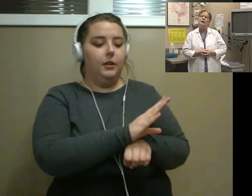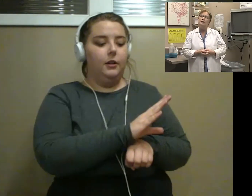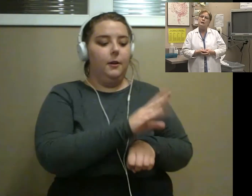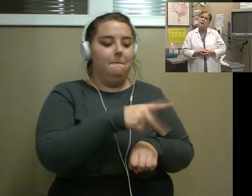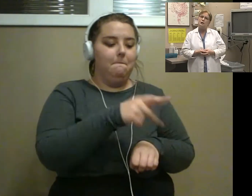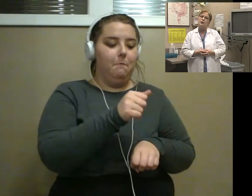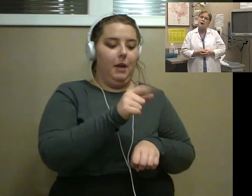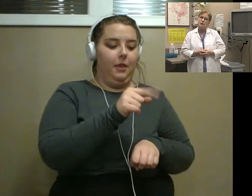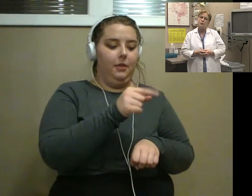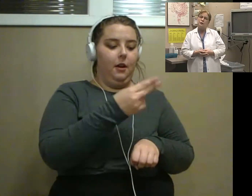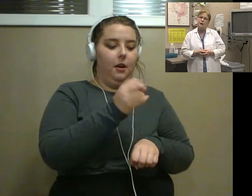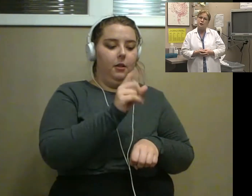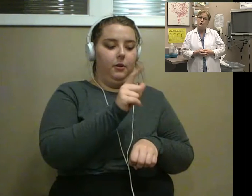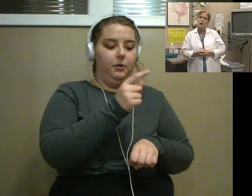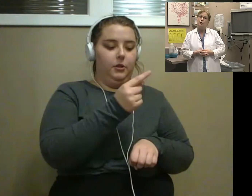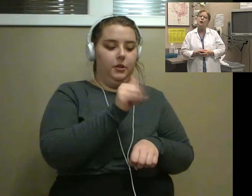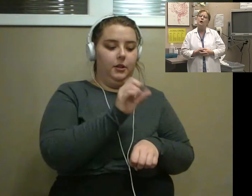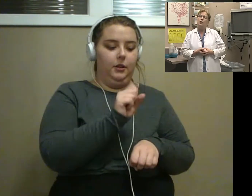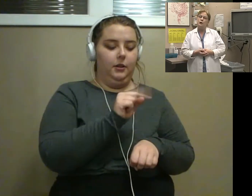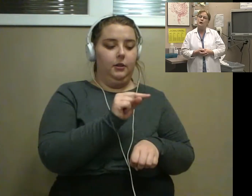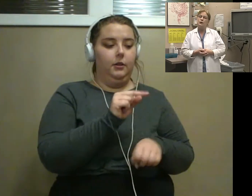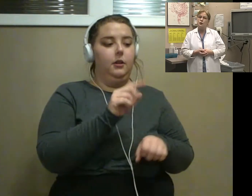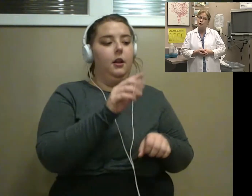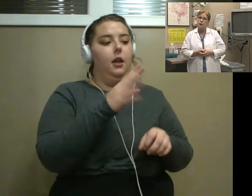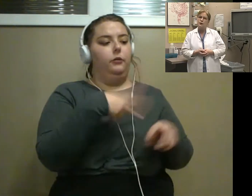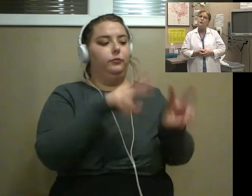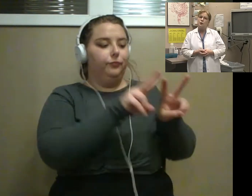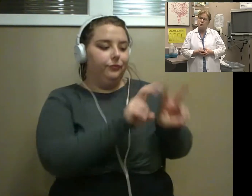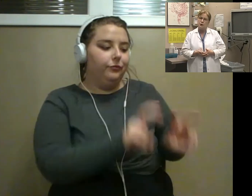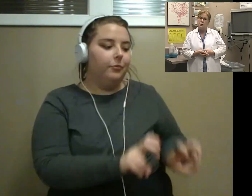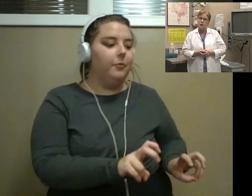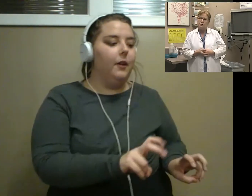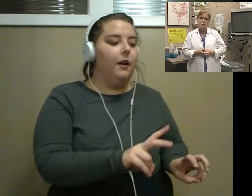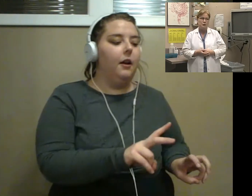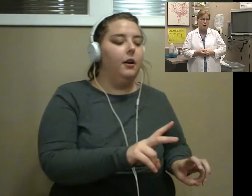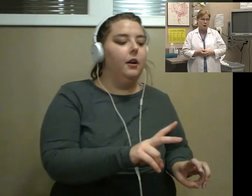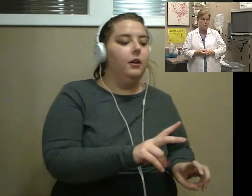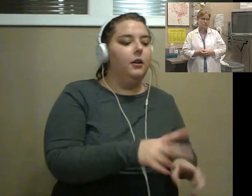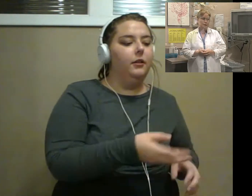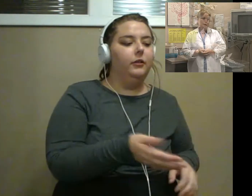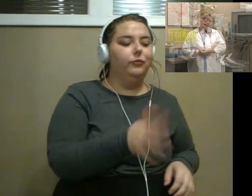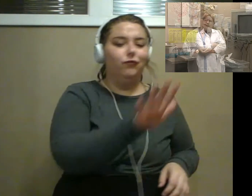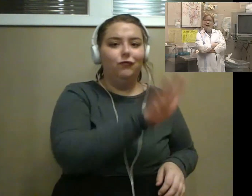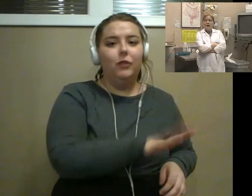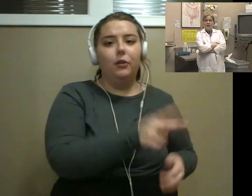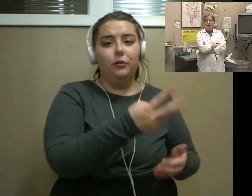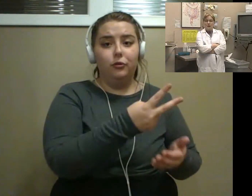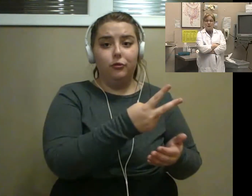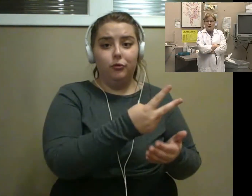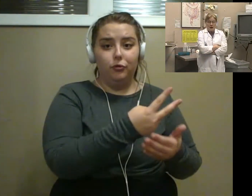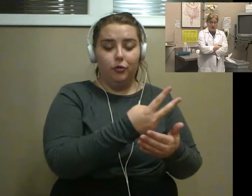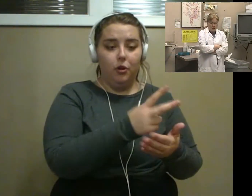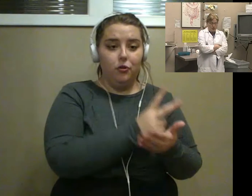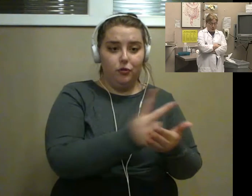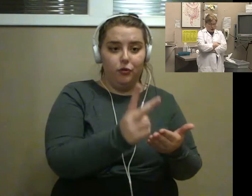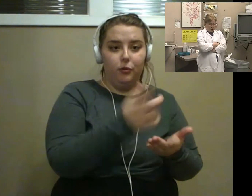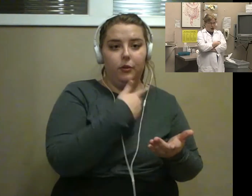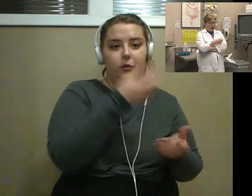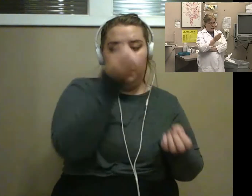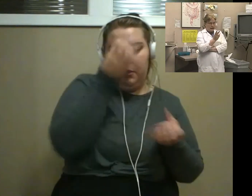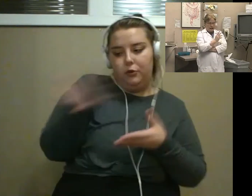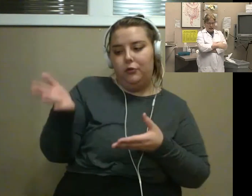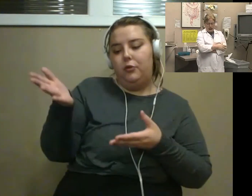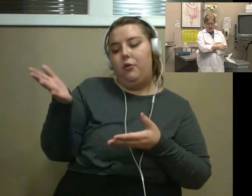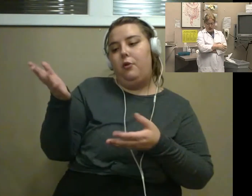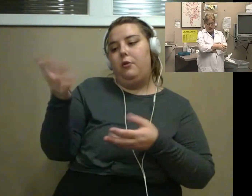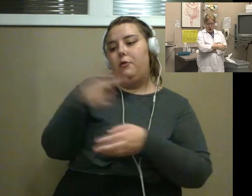on them. Then your doctor will let you know within 2 weeks what the results of those are. So that's it from the